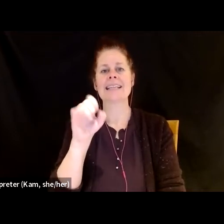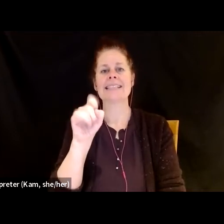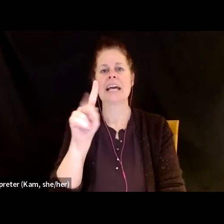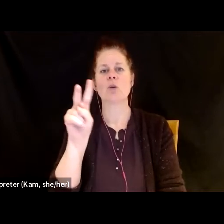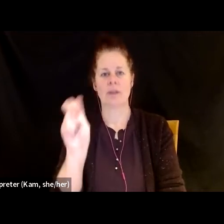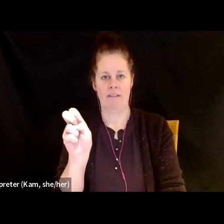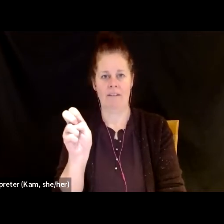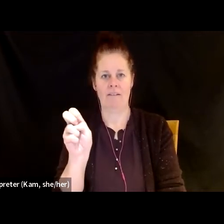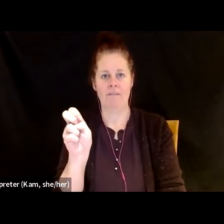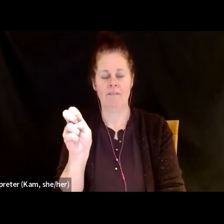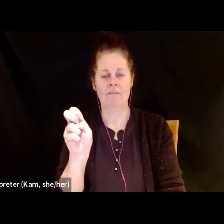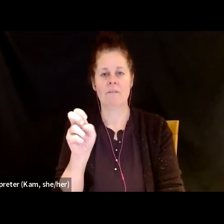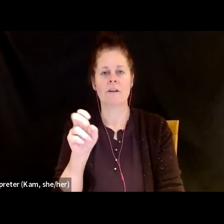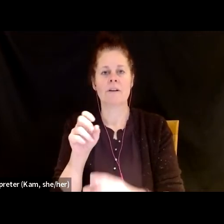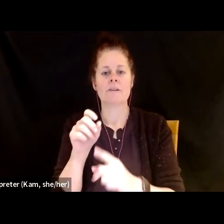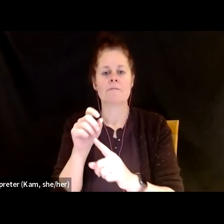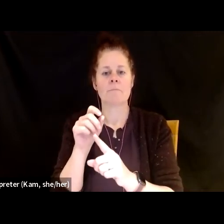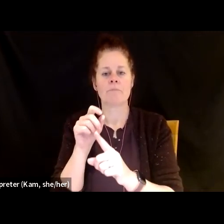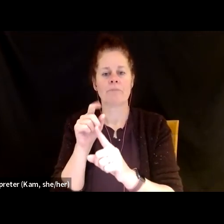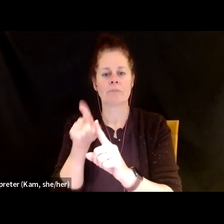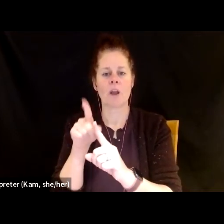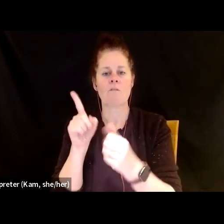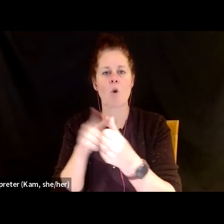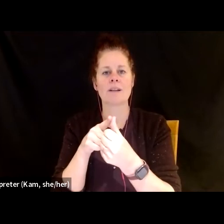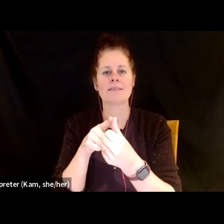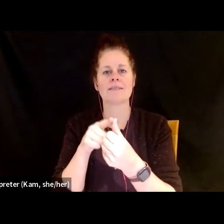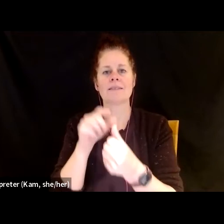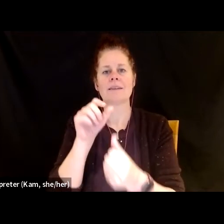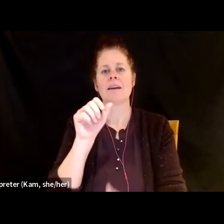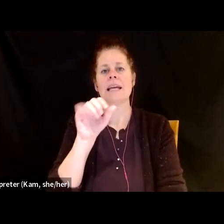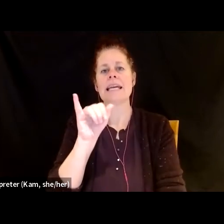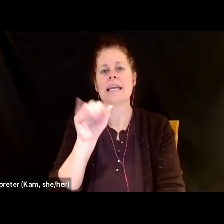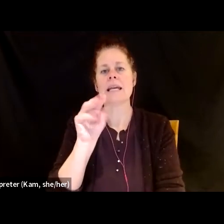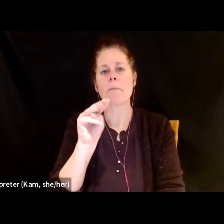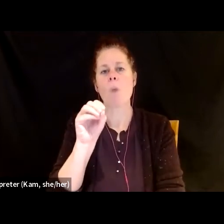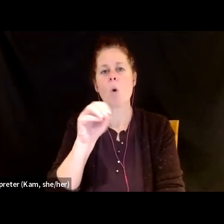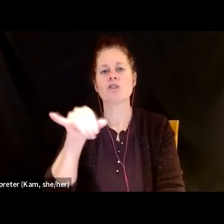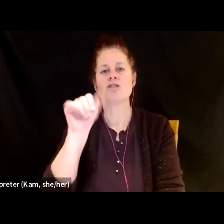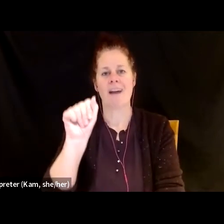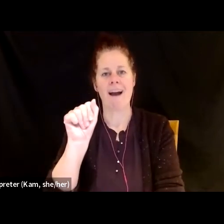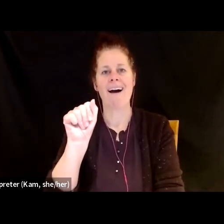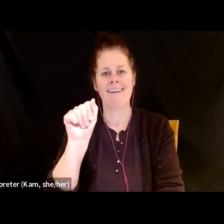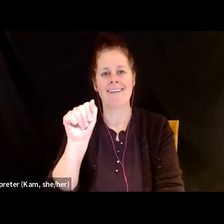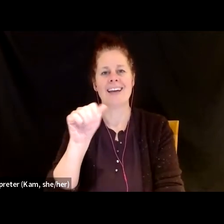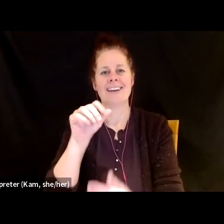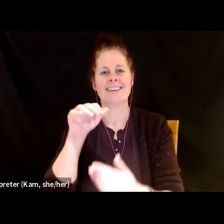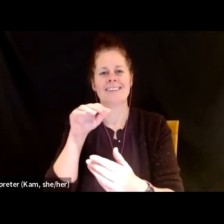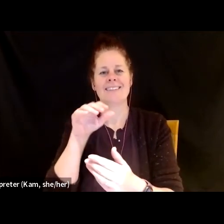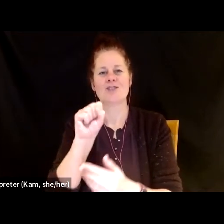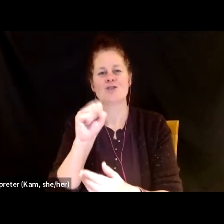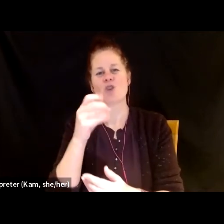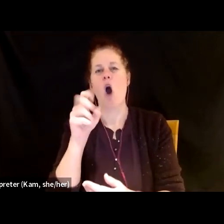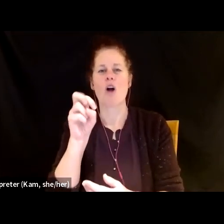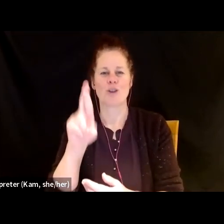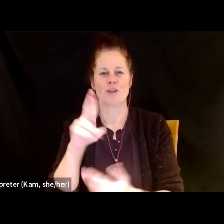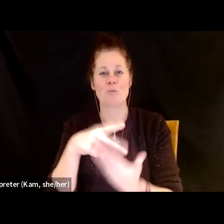be the start of Seattle Central's first Umoja Scholars Program cohort.